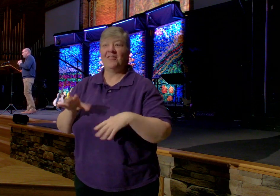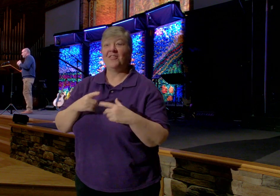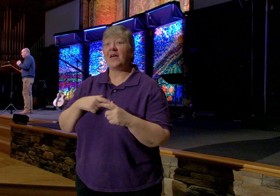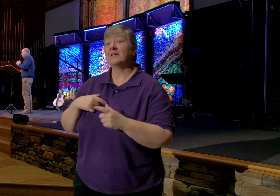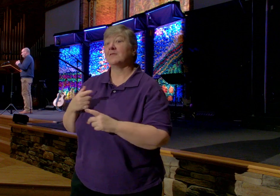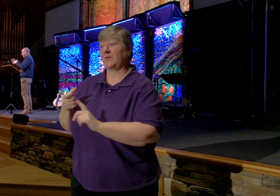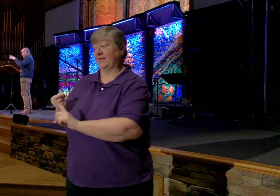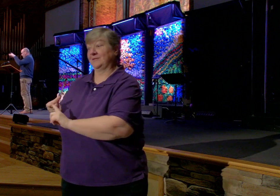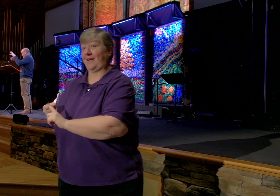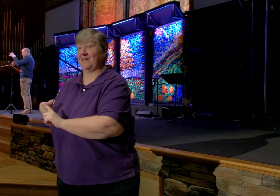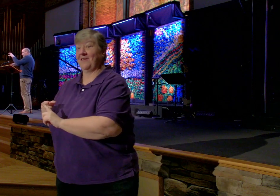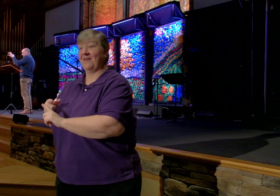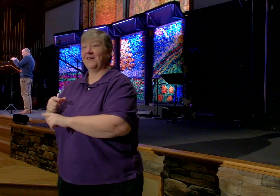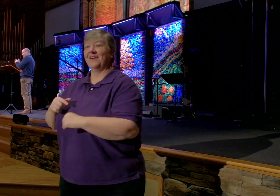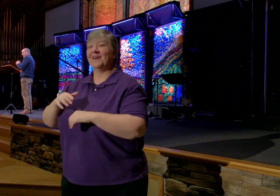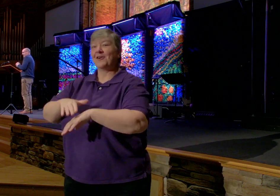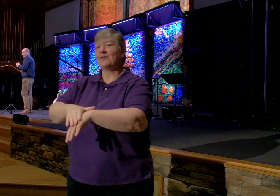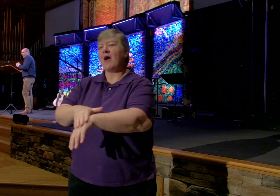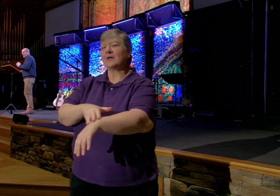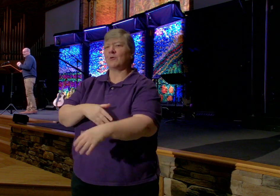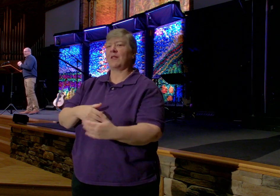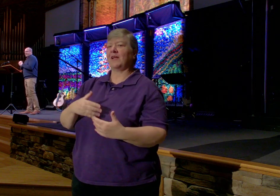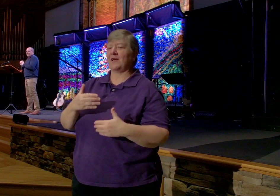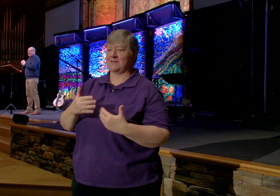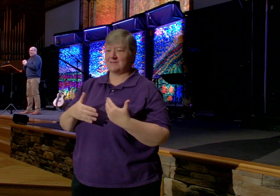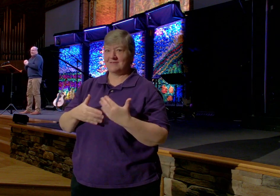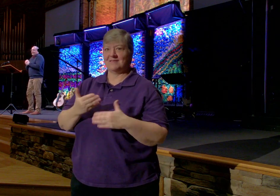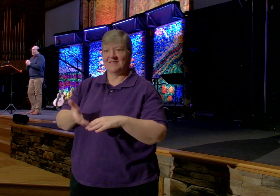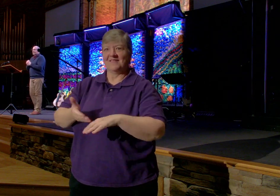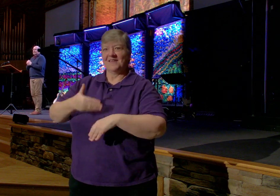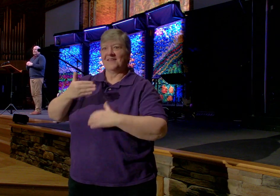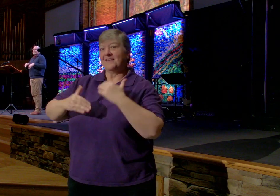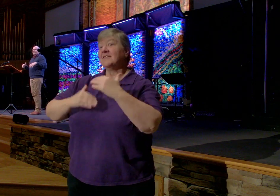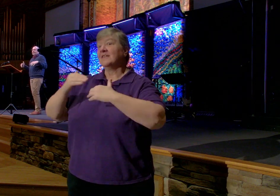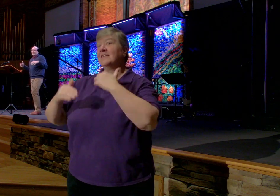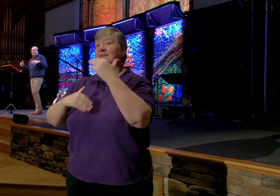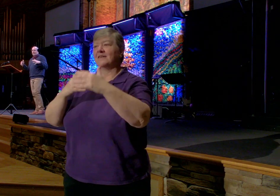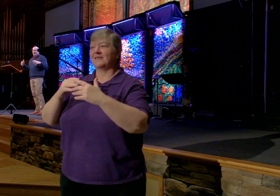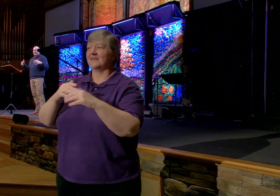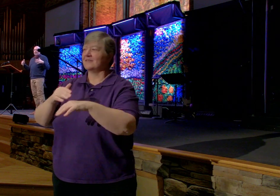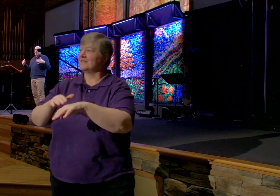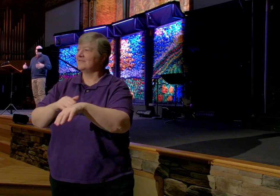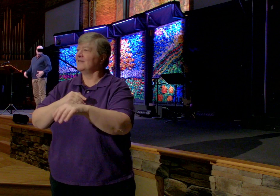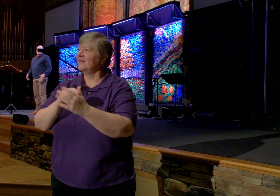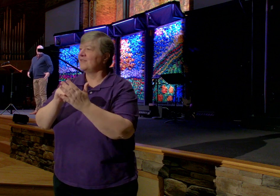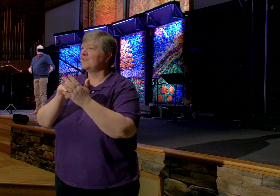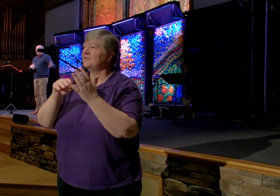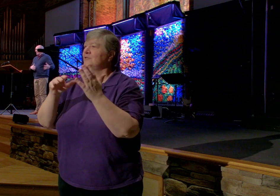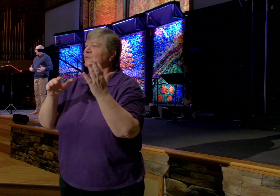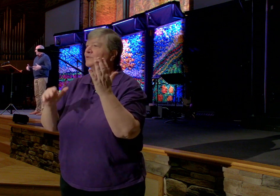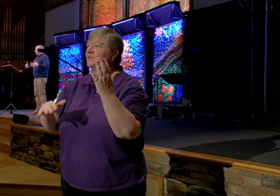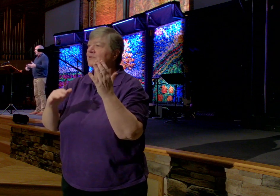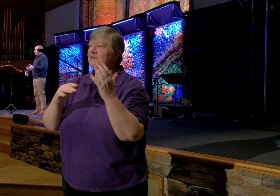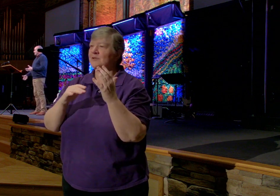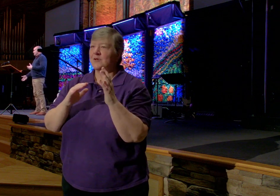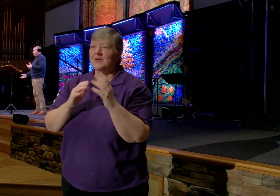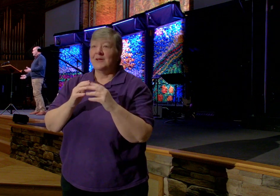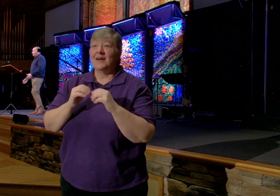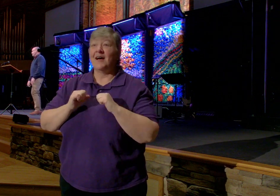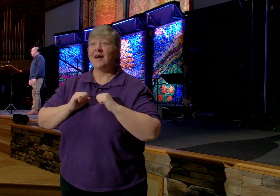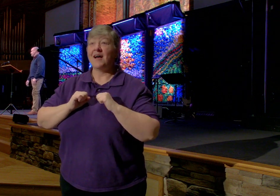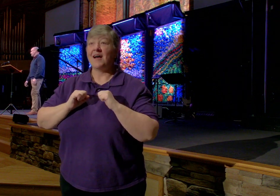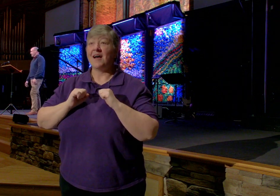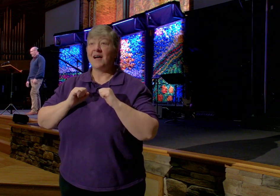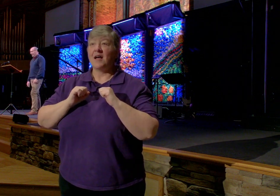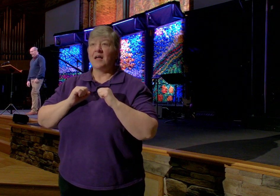then with a prearranged signal, gradually, so nobody recognized it, the students went back to